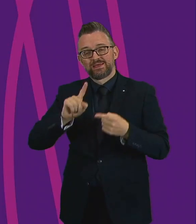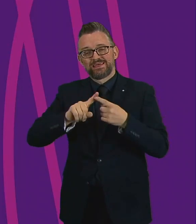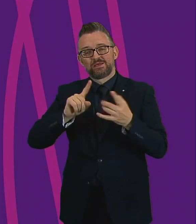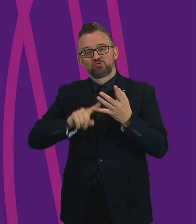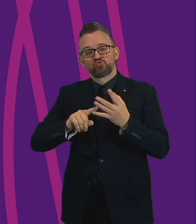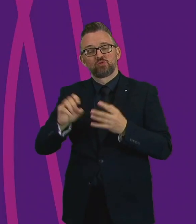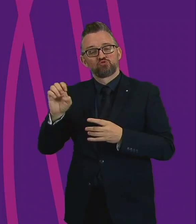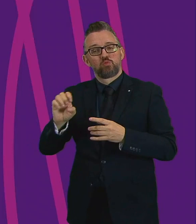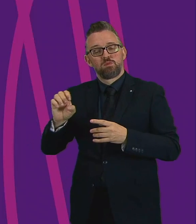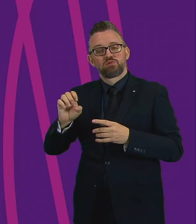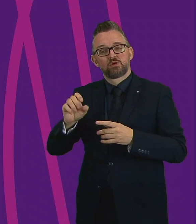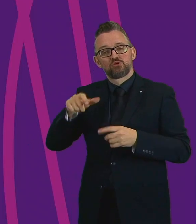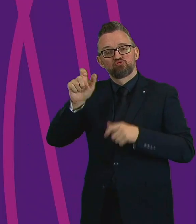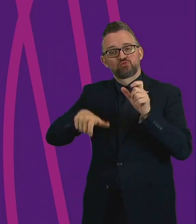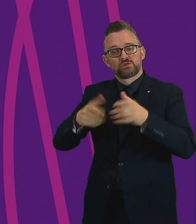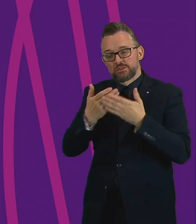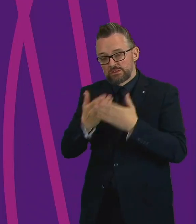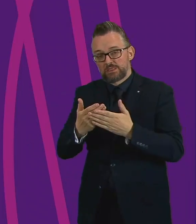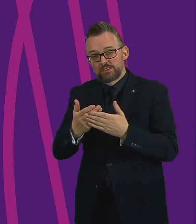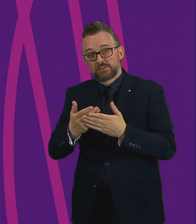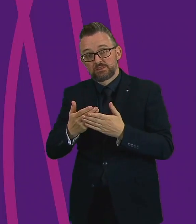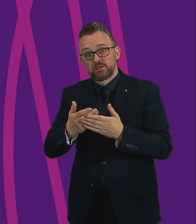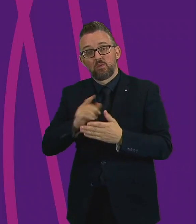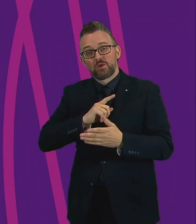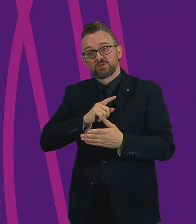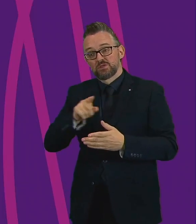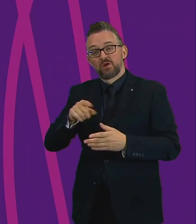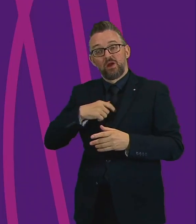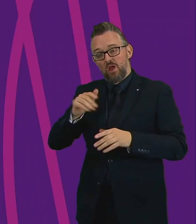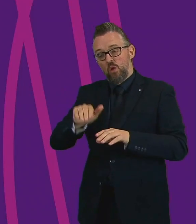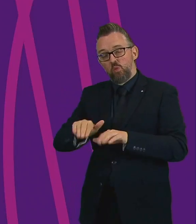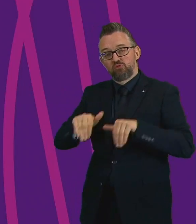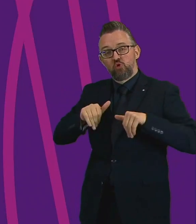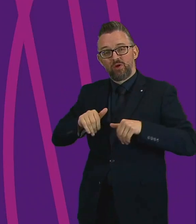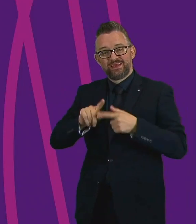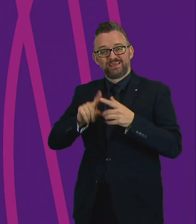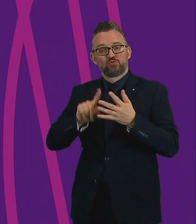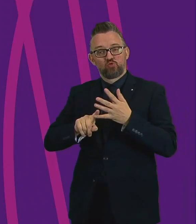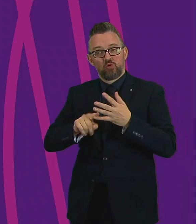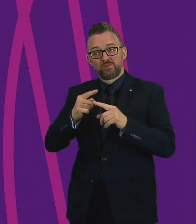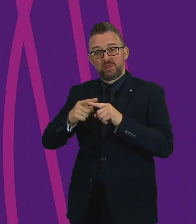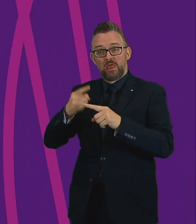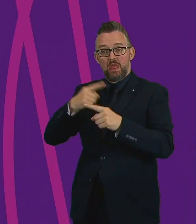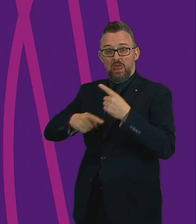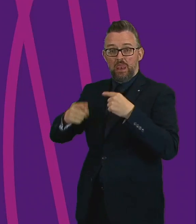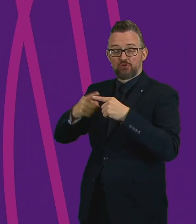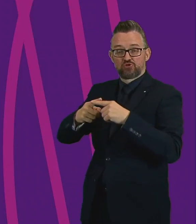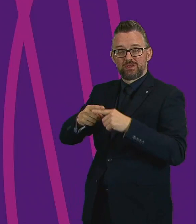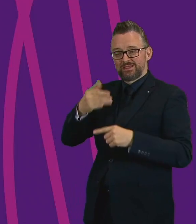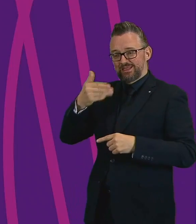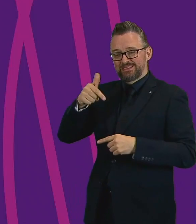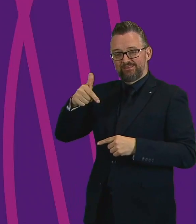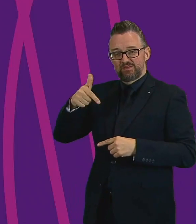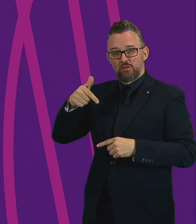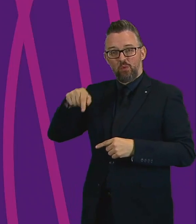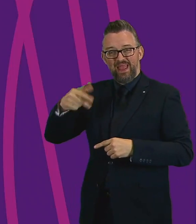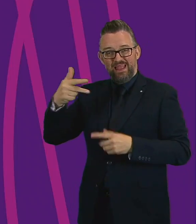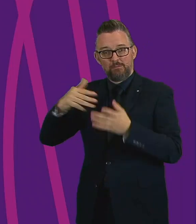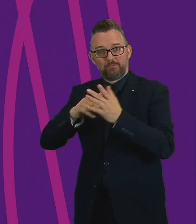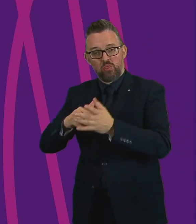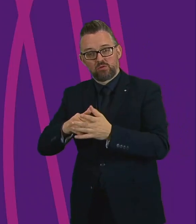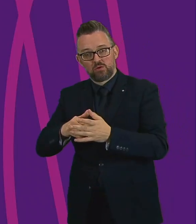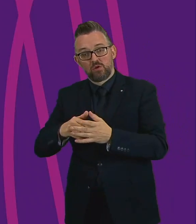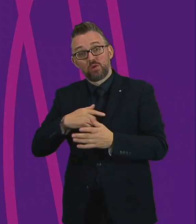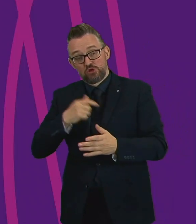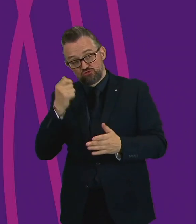fees paid by Scottish taxpayers, despite their withdrawal from the EU. Last year, that figure was £97.8 million. If EU students are